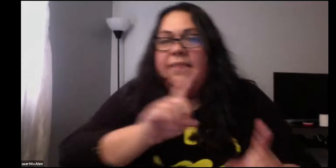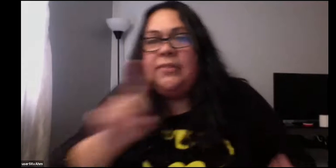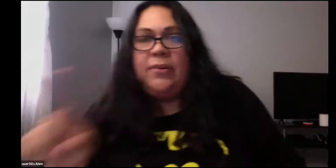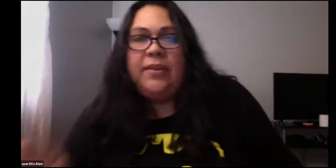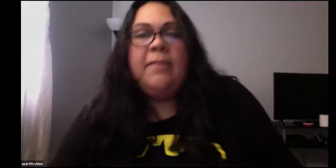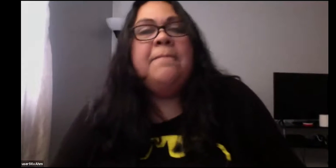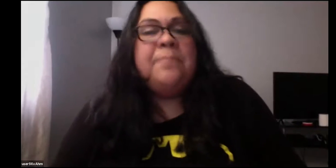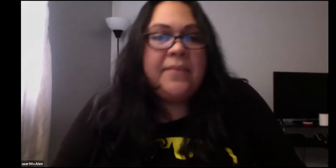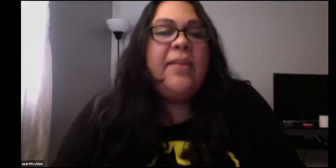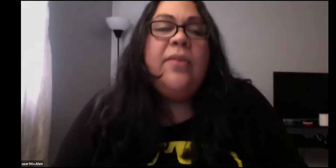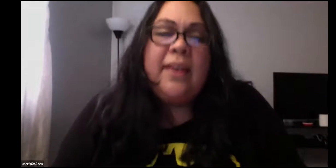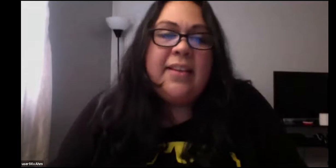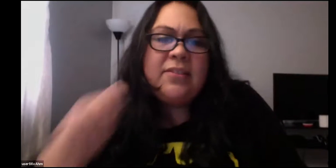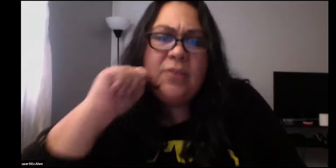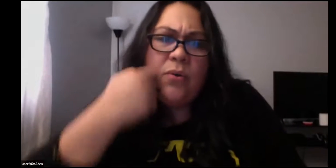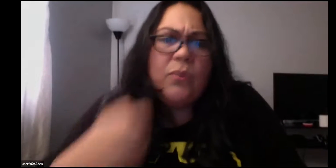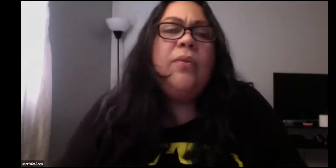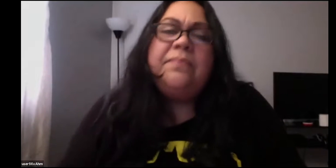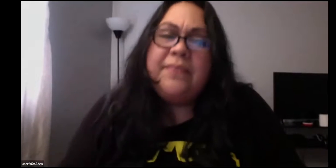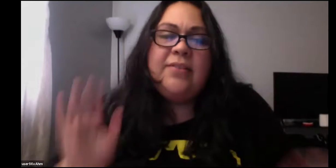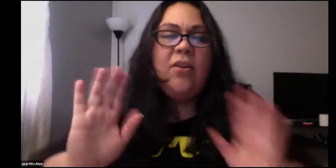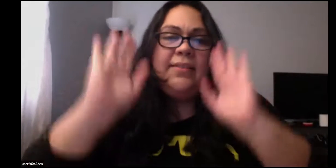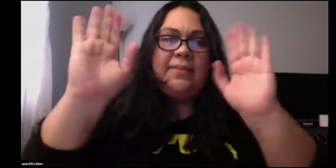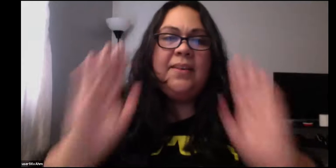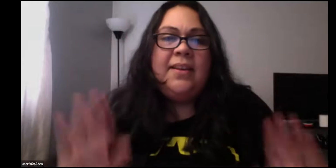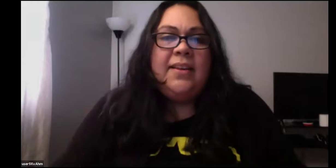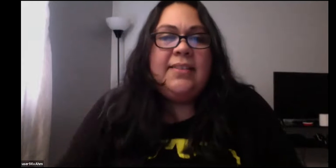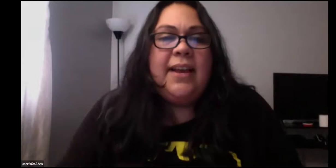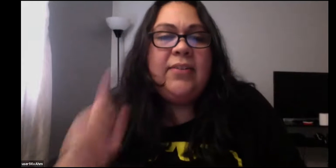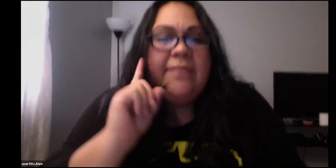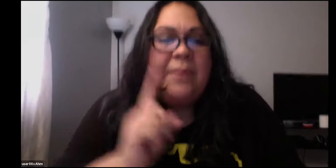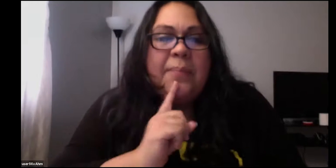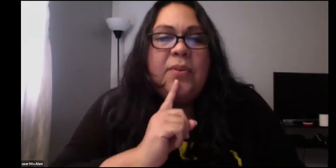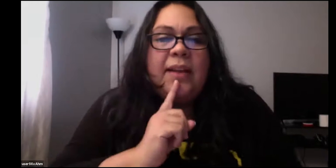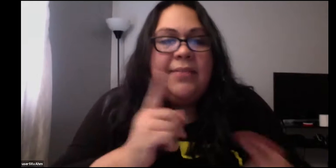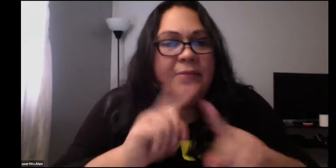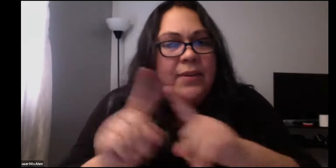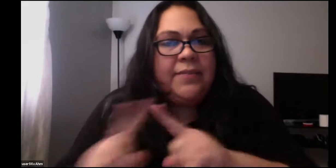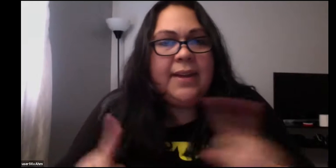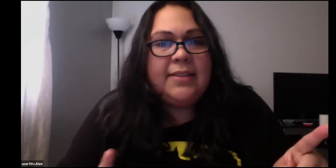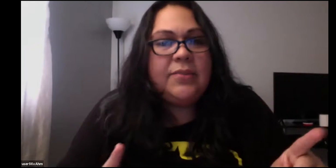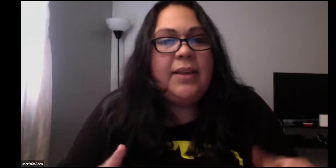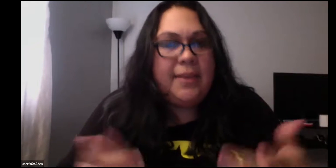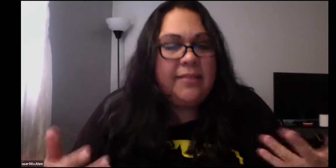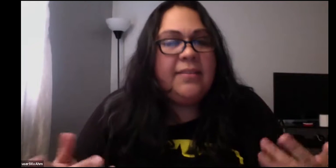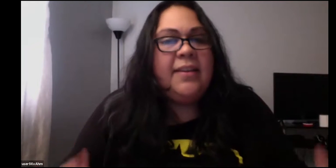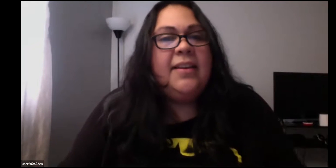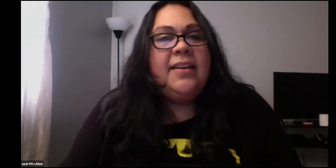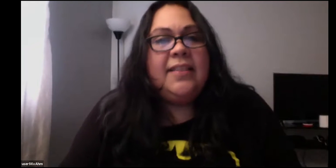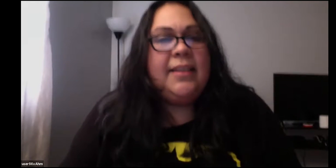go there. Okay, that's so cool. That's awesome. See how deaf people have different devices so they can live a